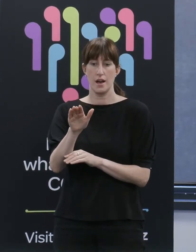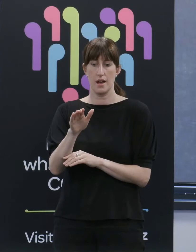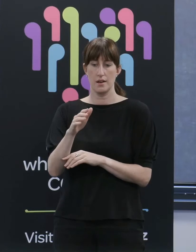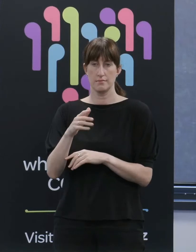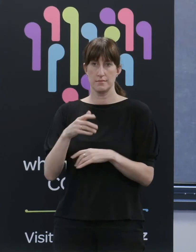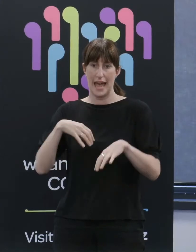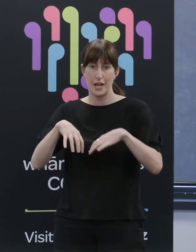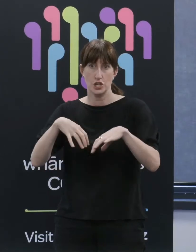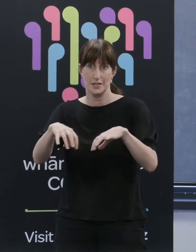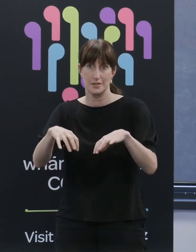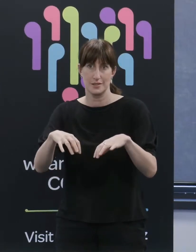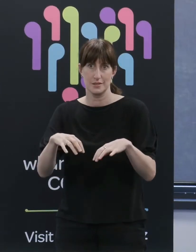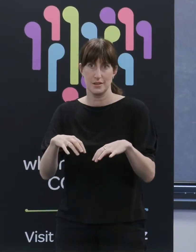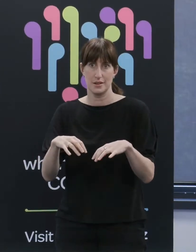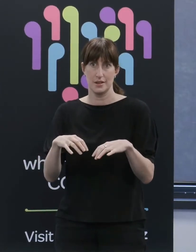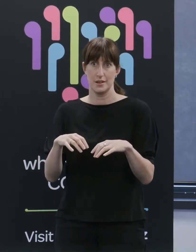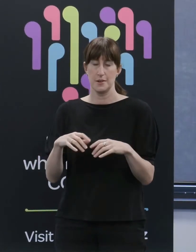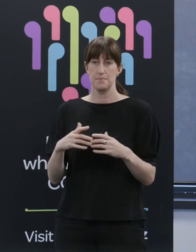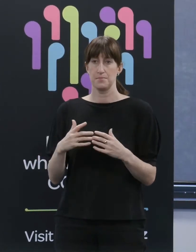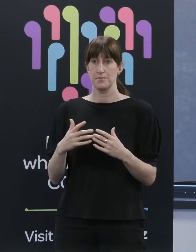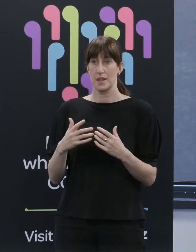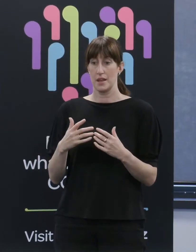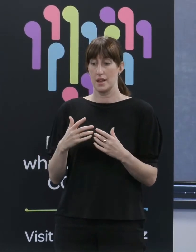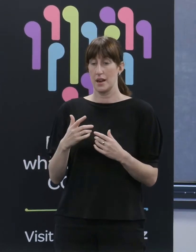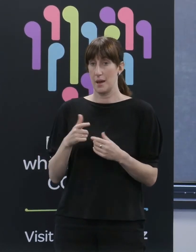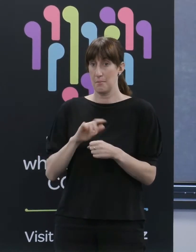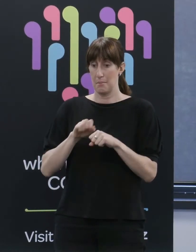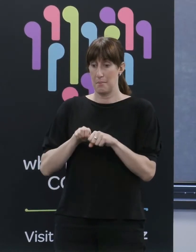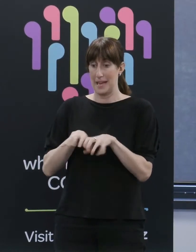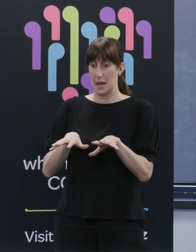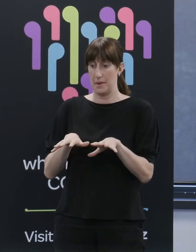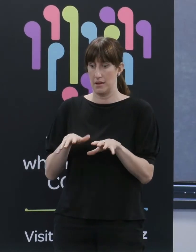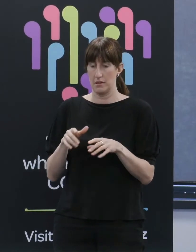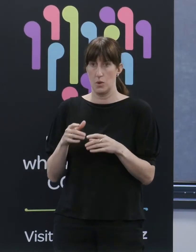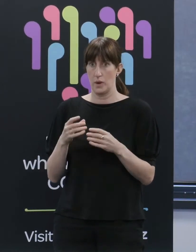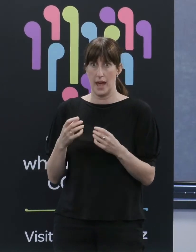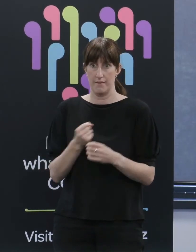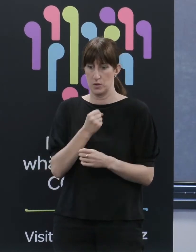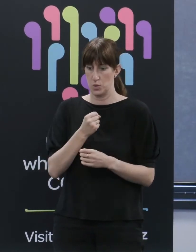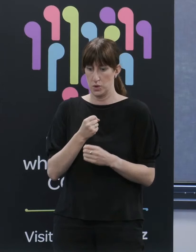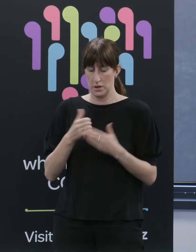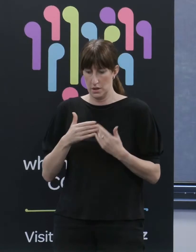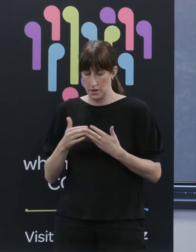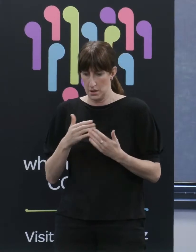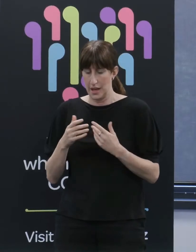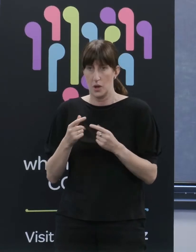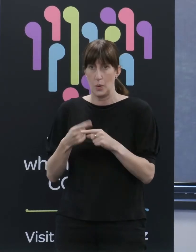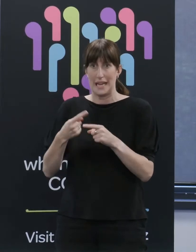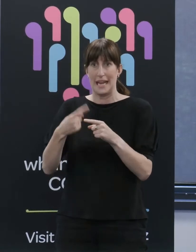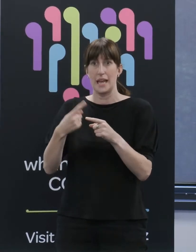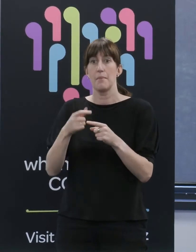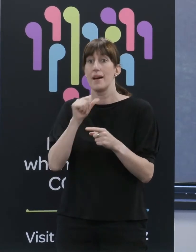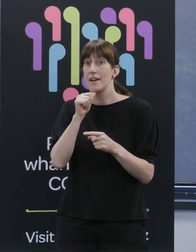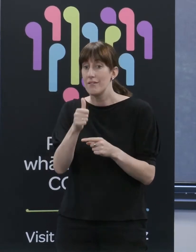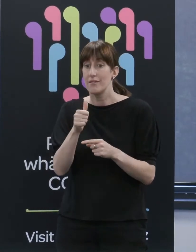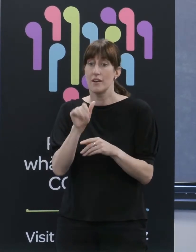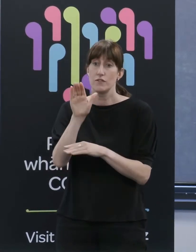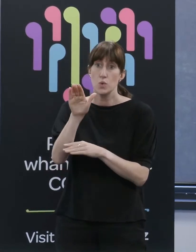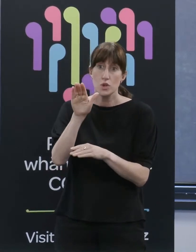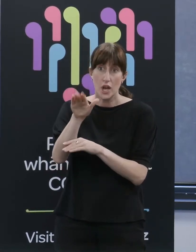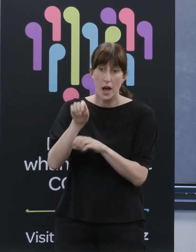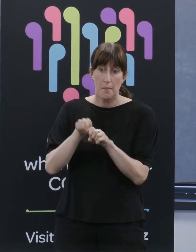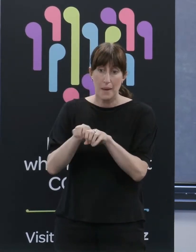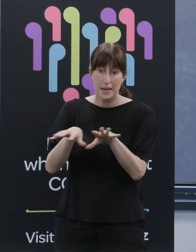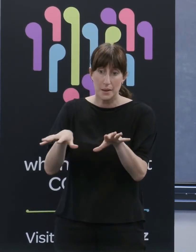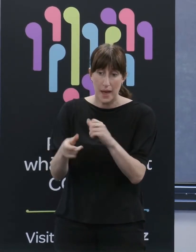hurry. We'd like in future pandemics, if there are going to be them, for us to have our health system tuned up and understand the different needs